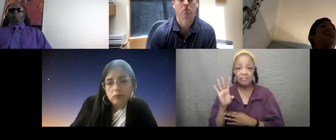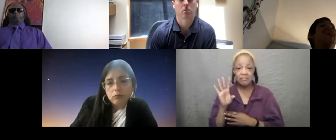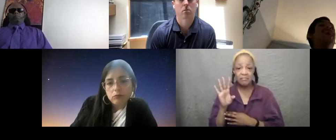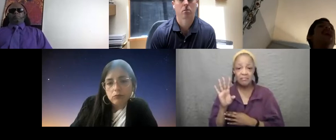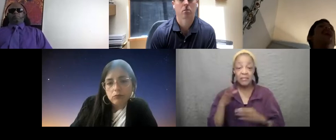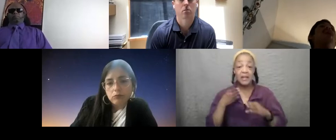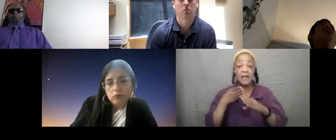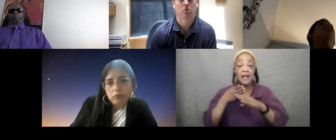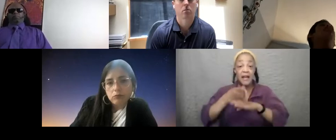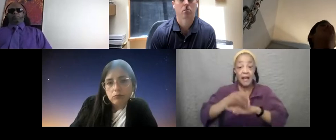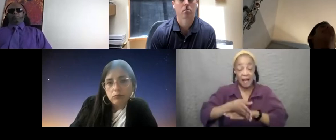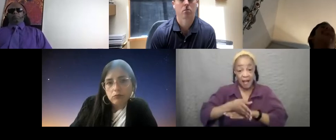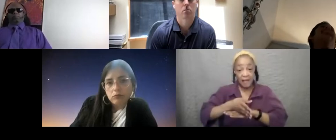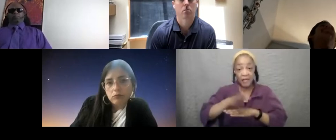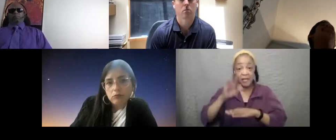honest,